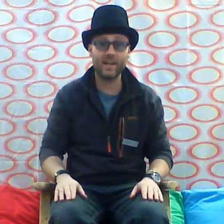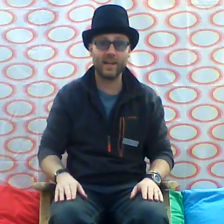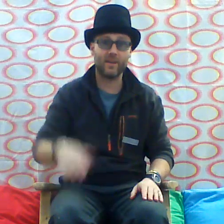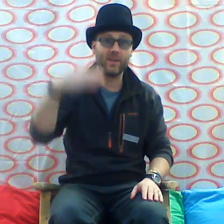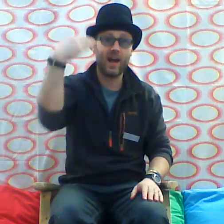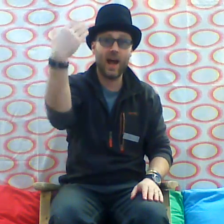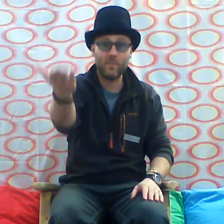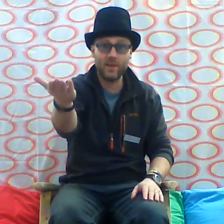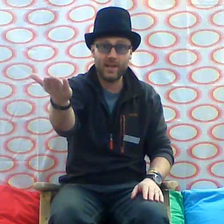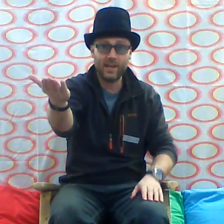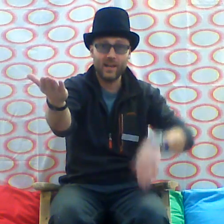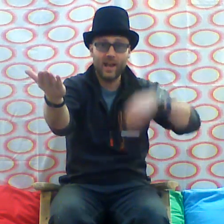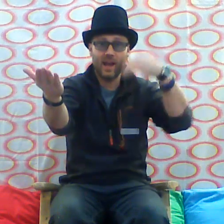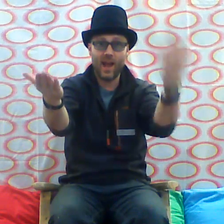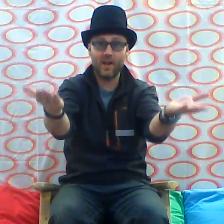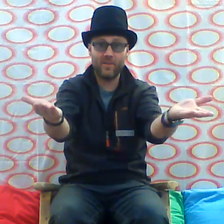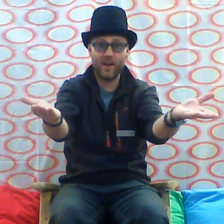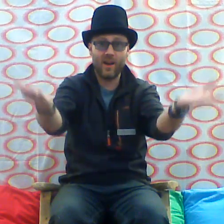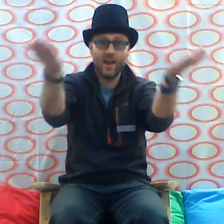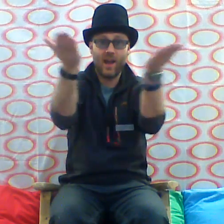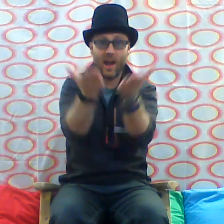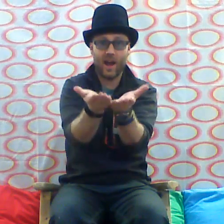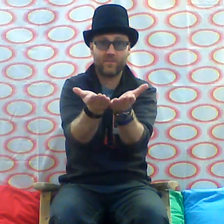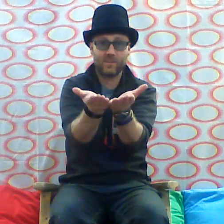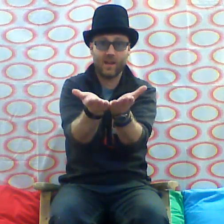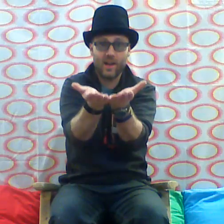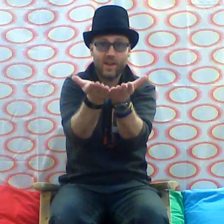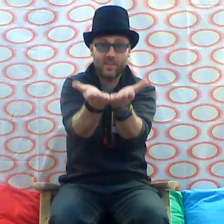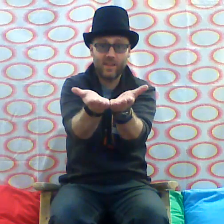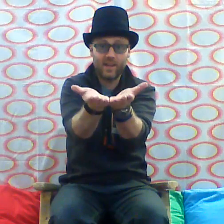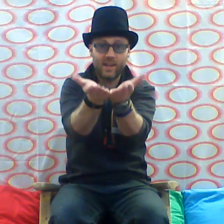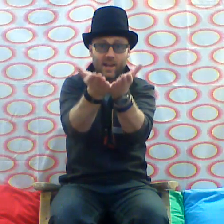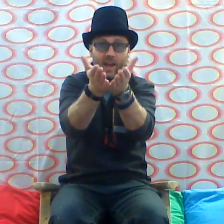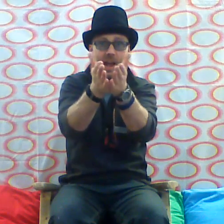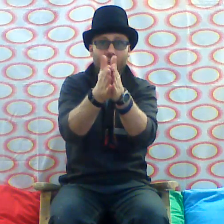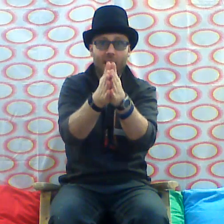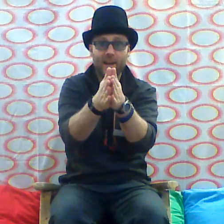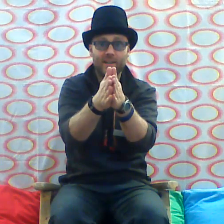lived happily ever after the end.